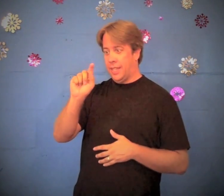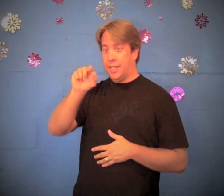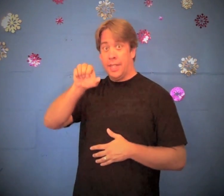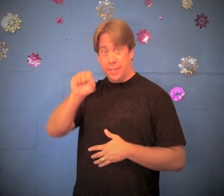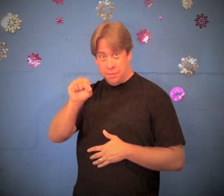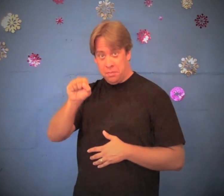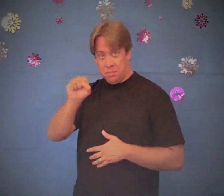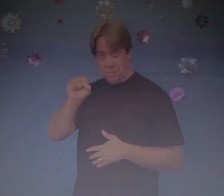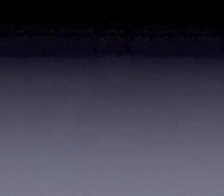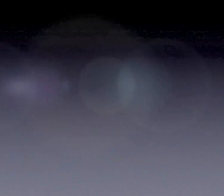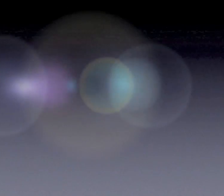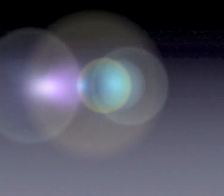Keats.